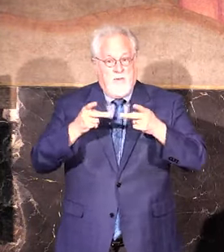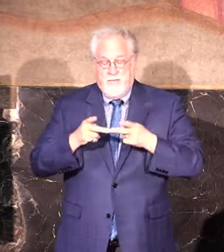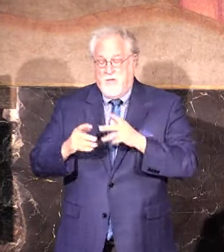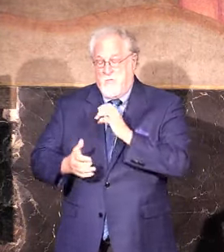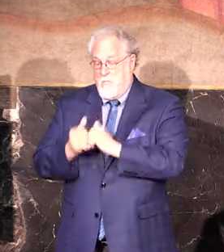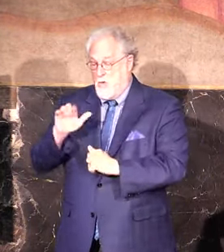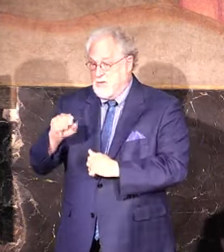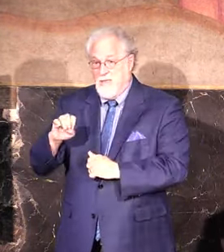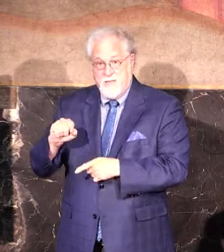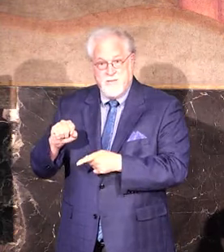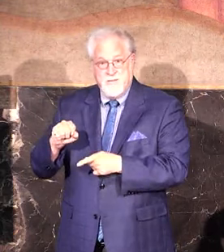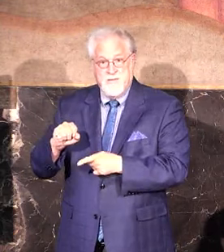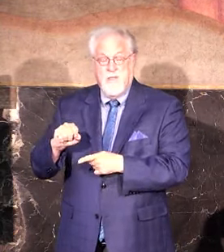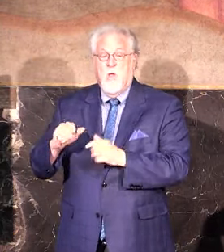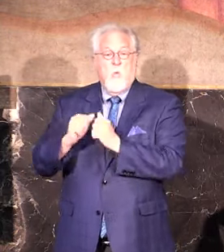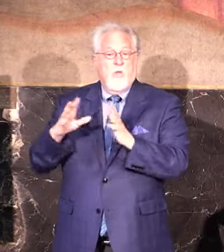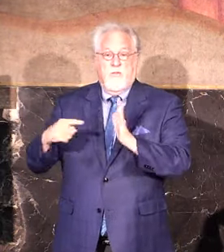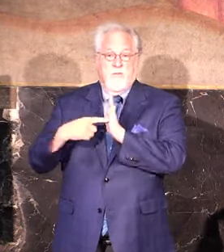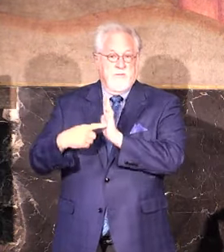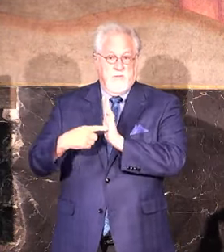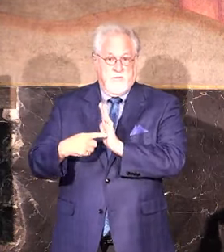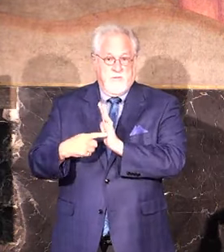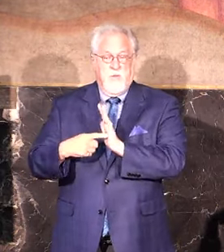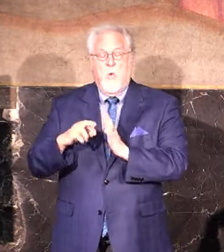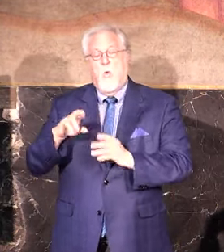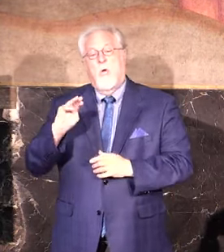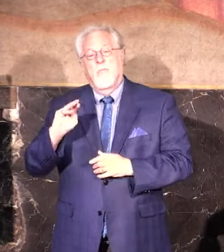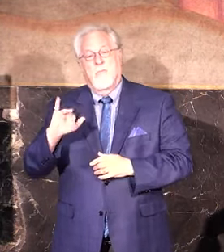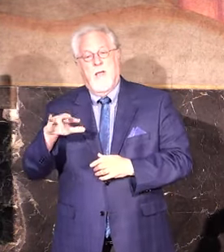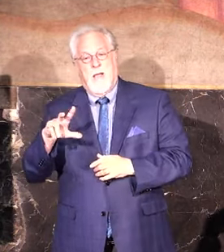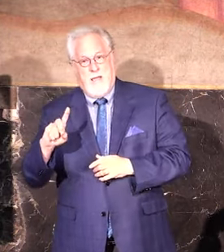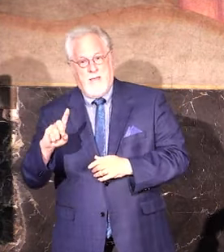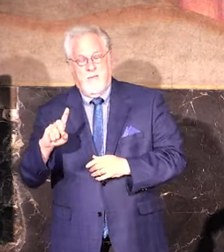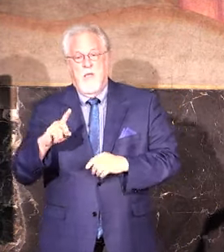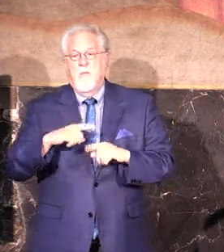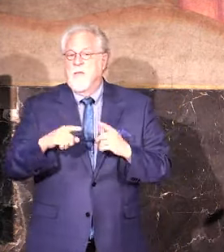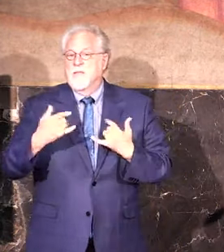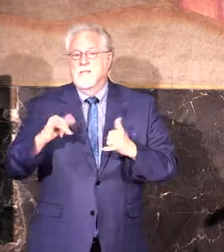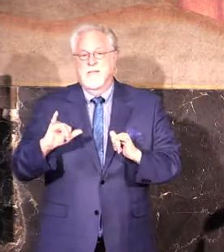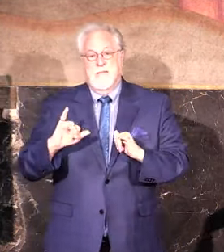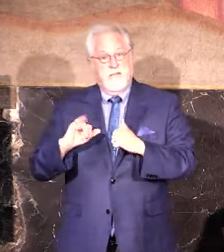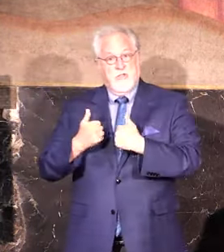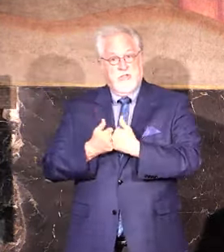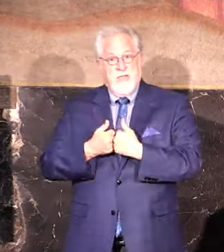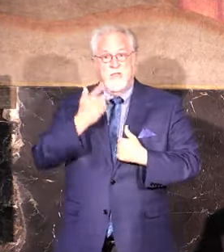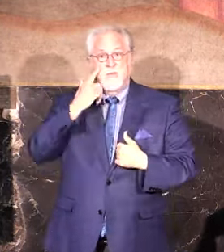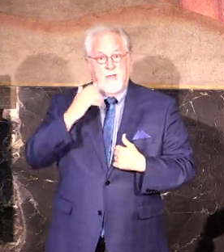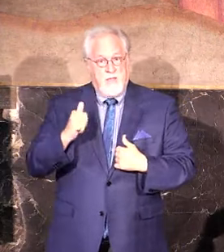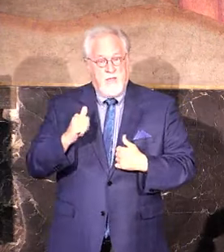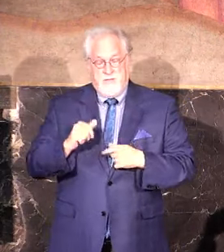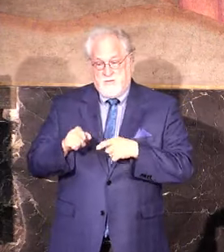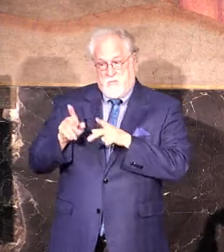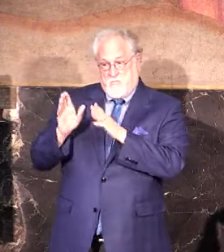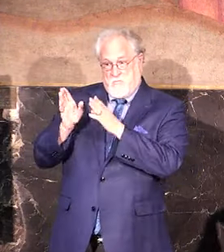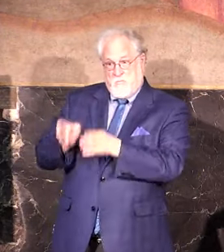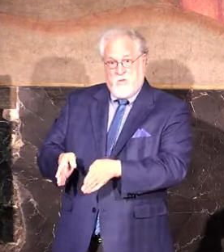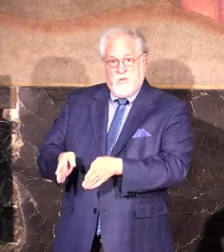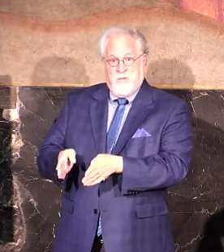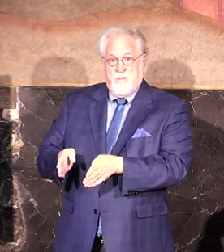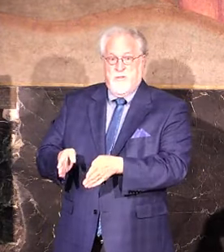we discover are asymptomatic or mildly symptomatic, but they're still very challenging because the individuals are